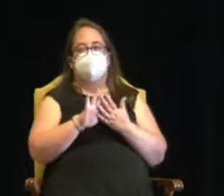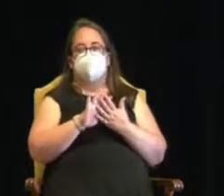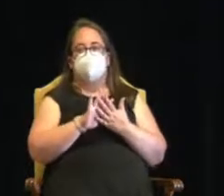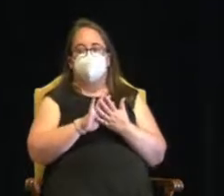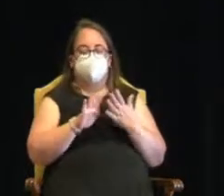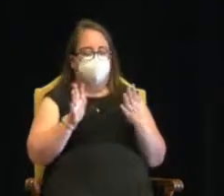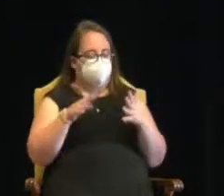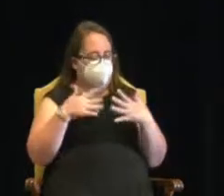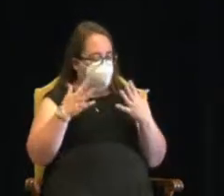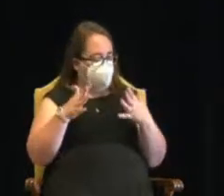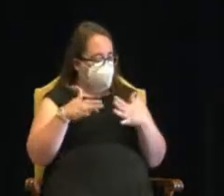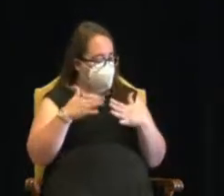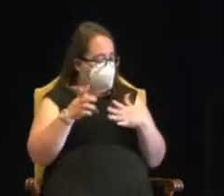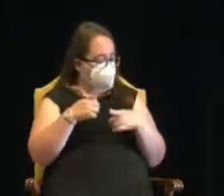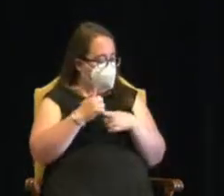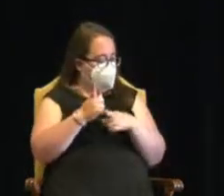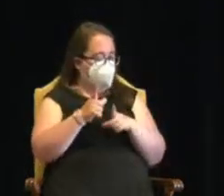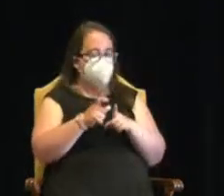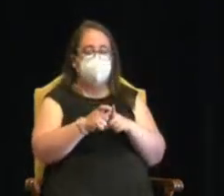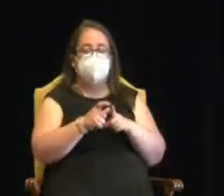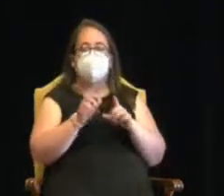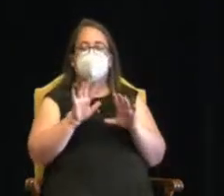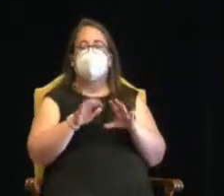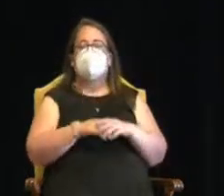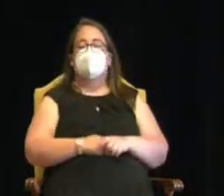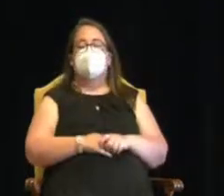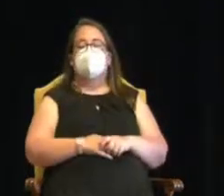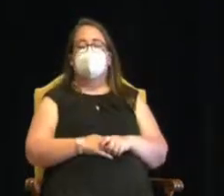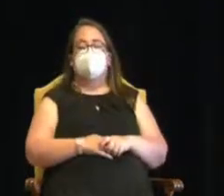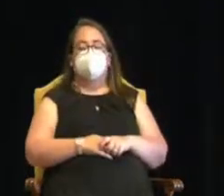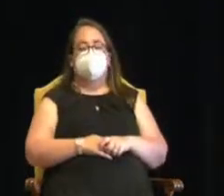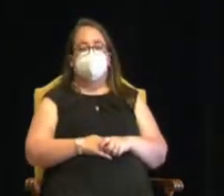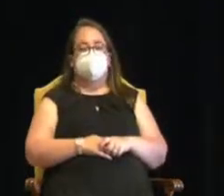what's the right word? It's this kind of